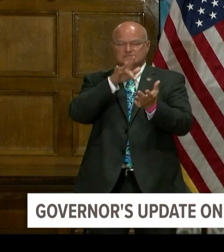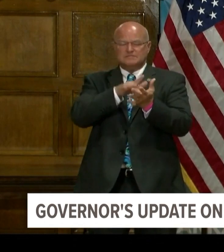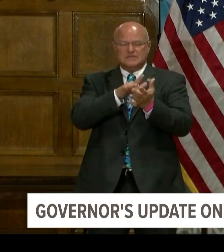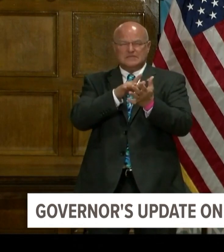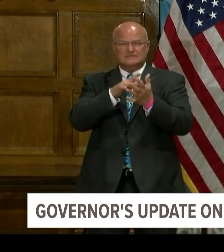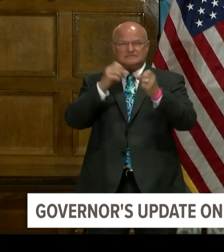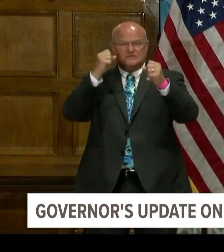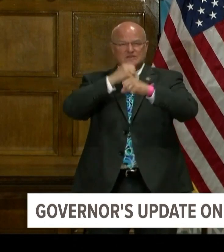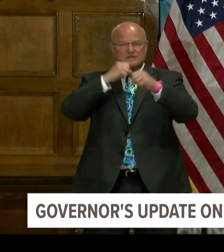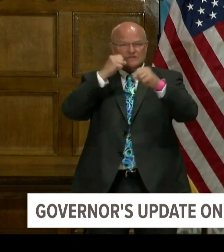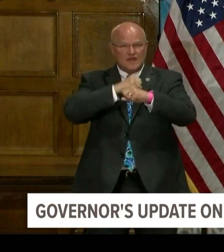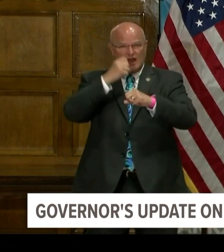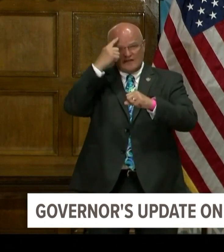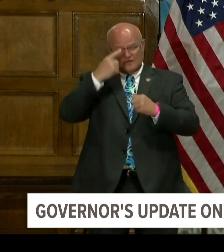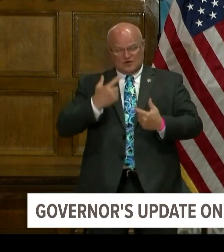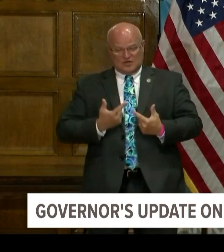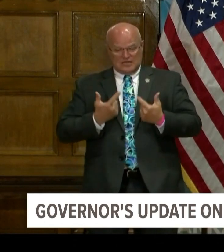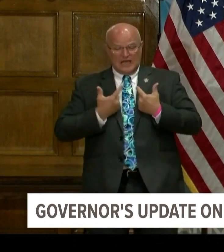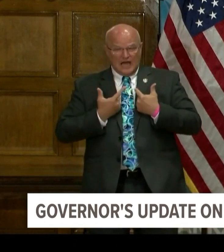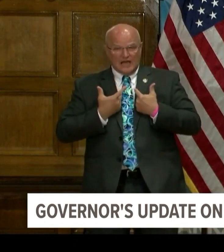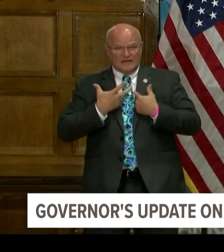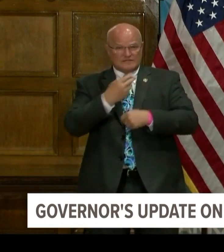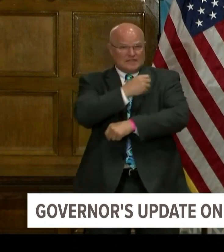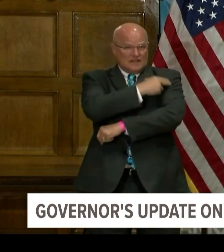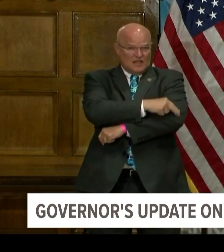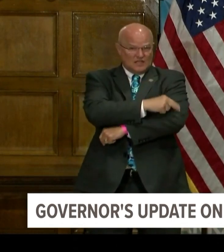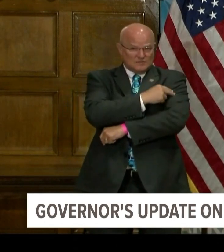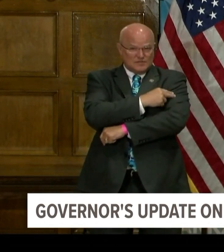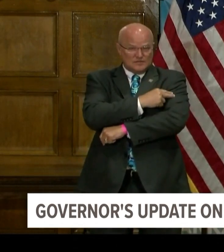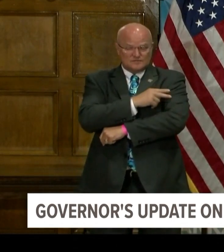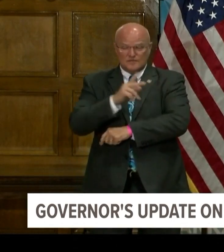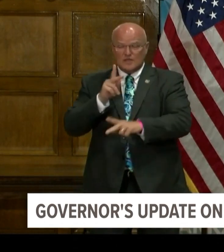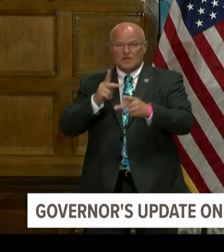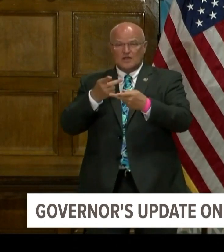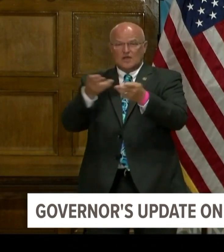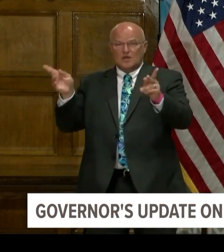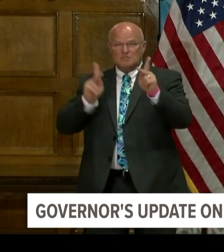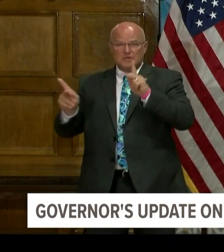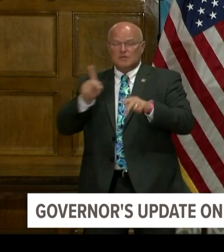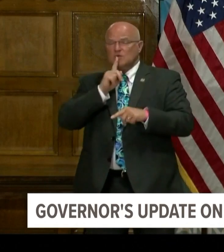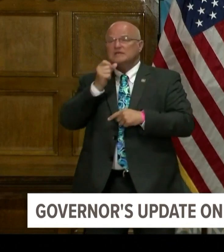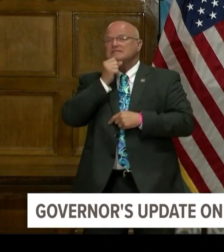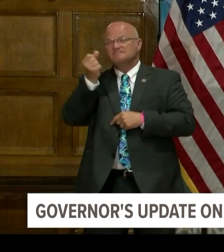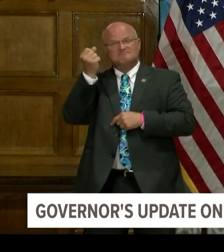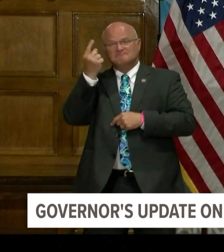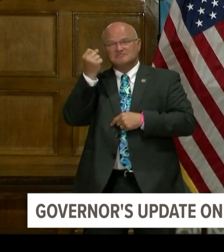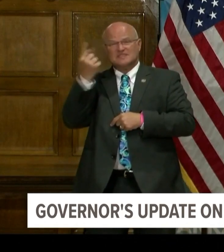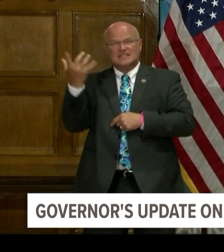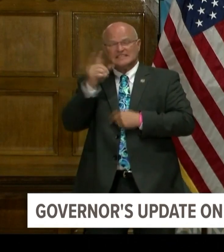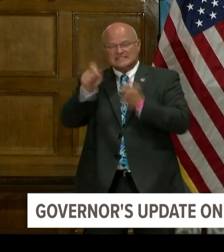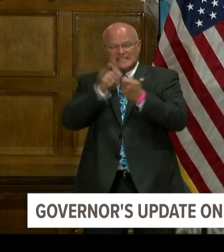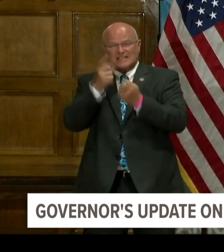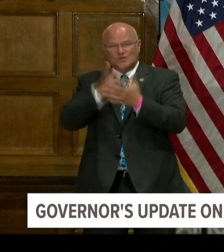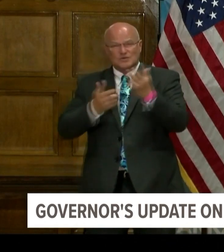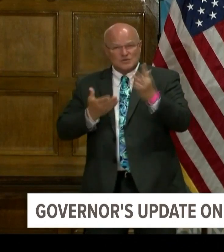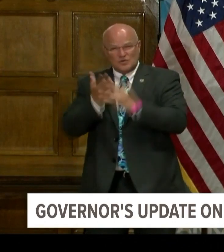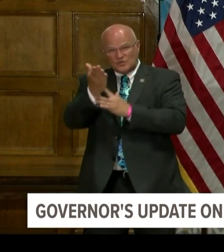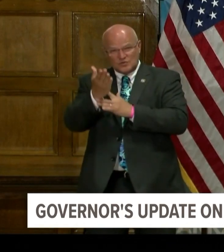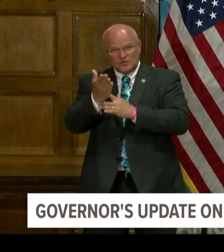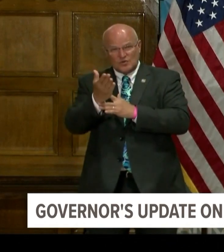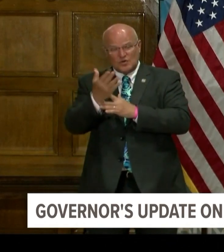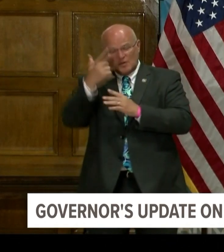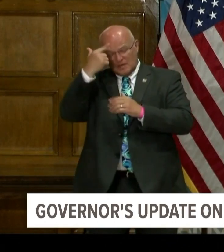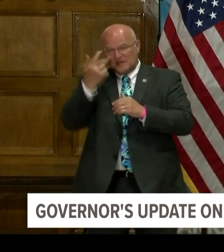in the hospitals. And no one can understand what you're going through, and we're grateful for it, particularly those that are seeing